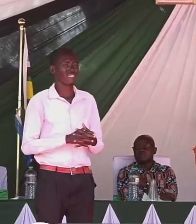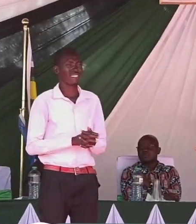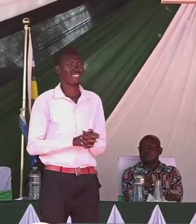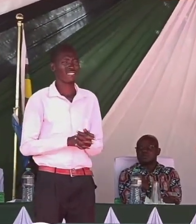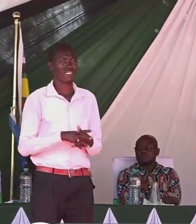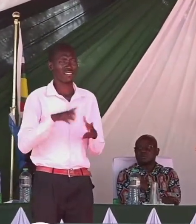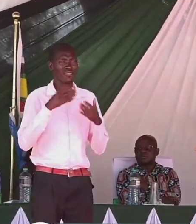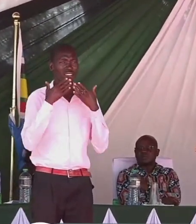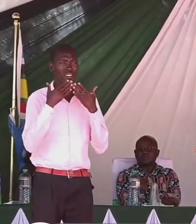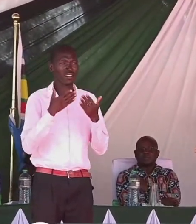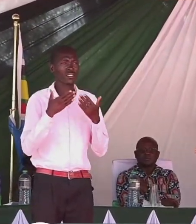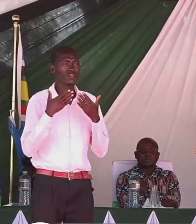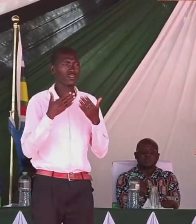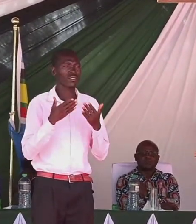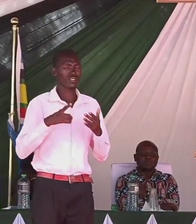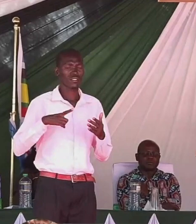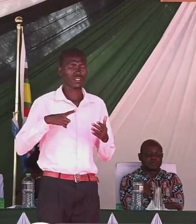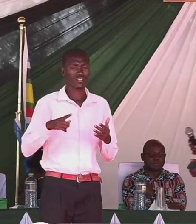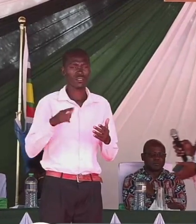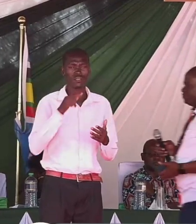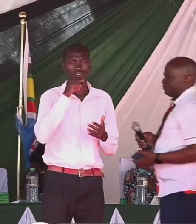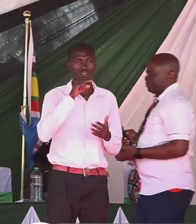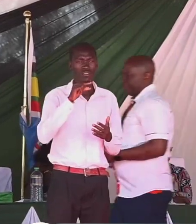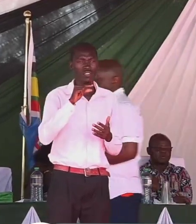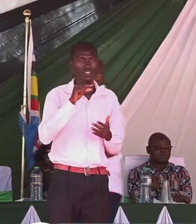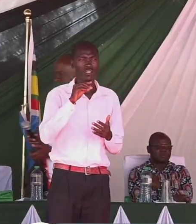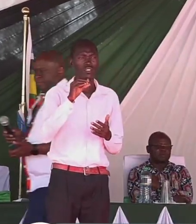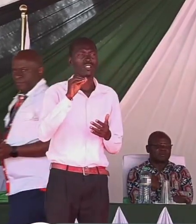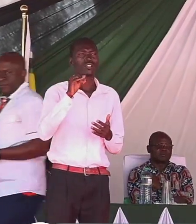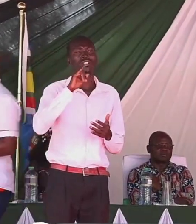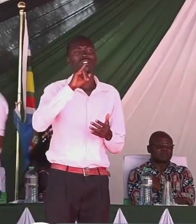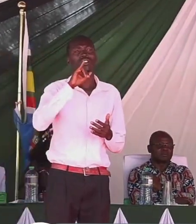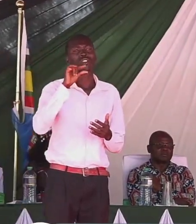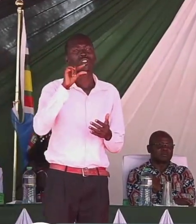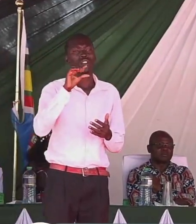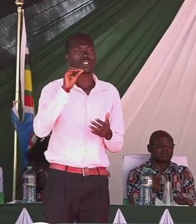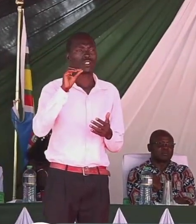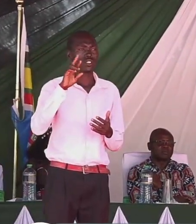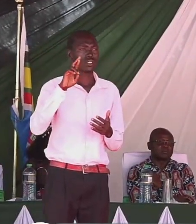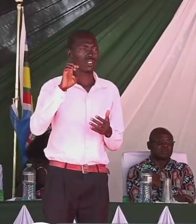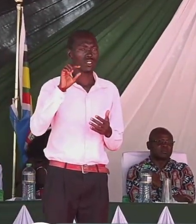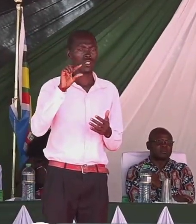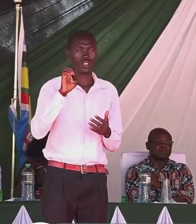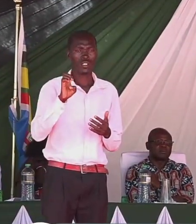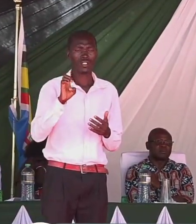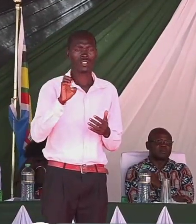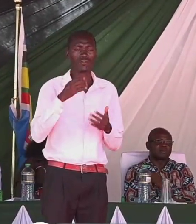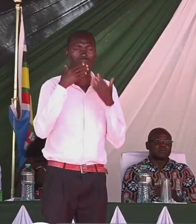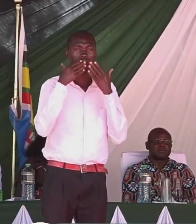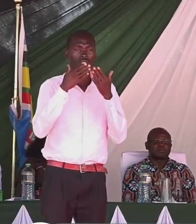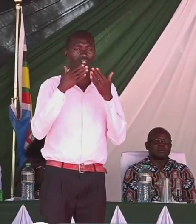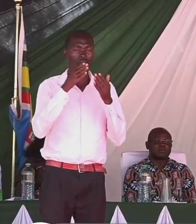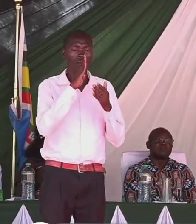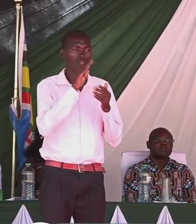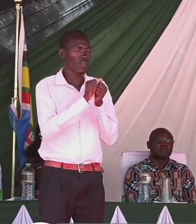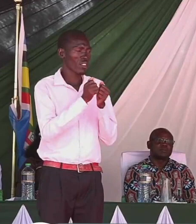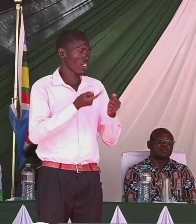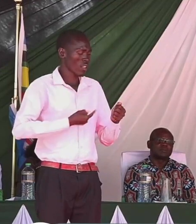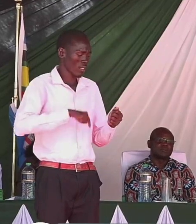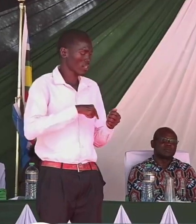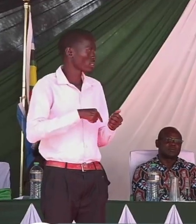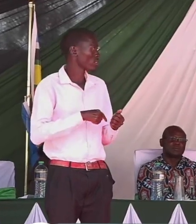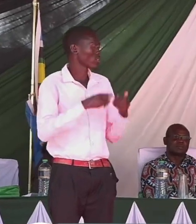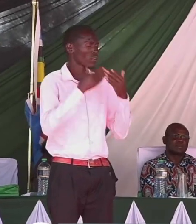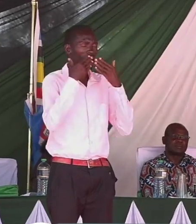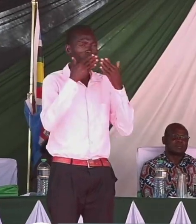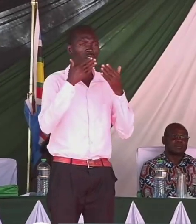Thank you. Ladies and gentlemen, my name is Olobor George. Your Excellencies, we thank you for being with us. Thank you very